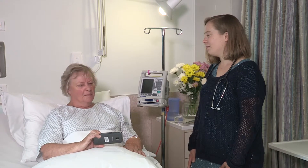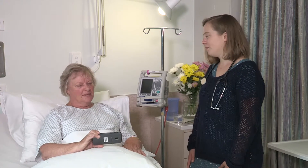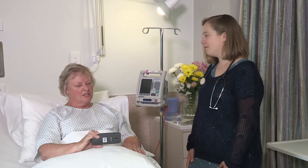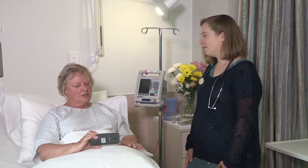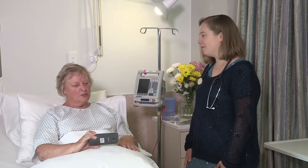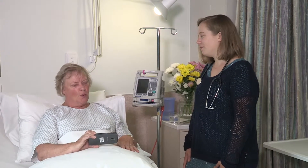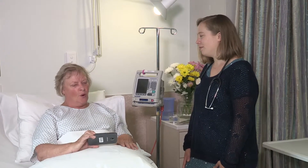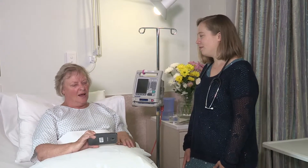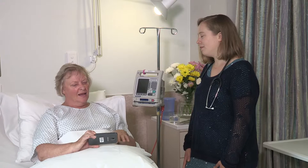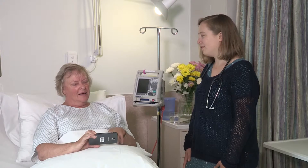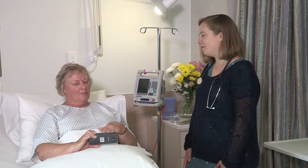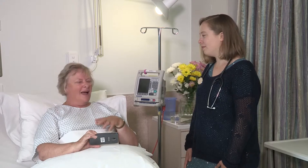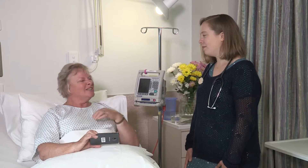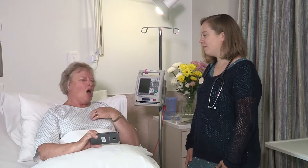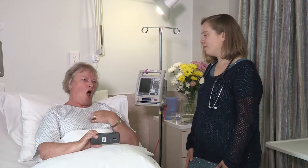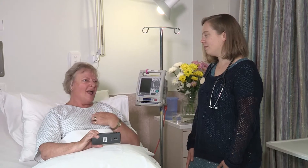I'm a little bit sore.